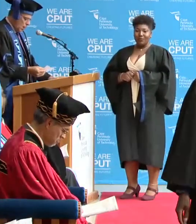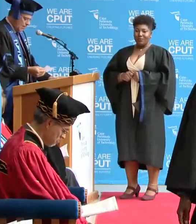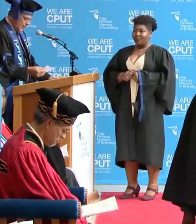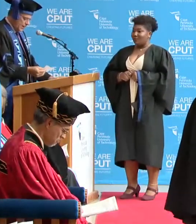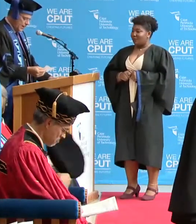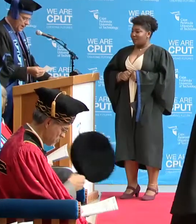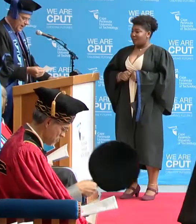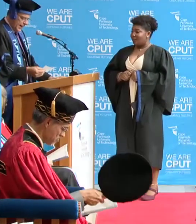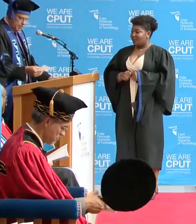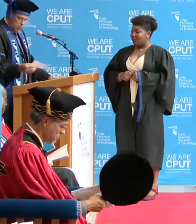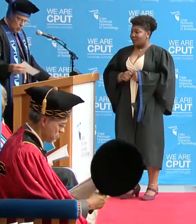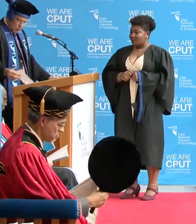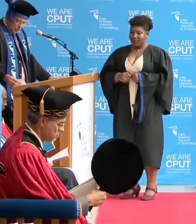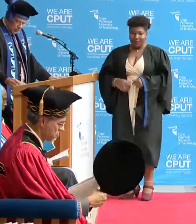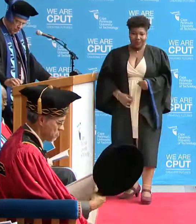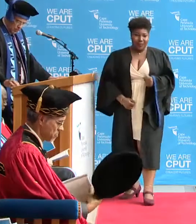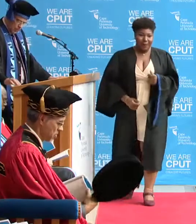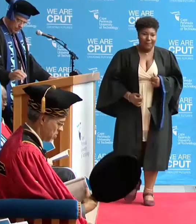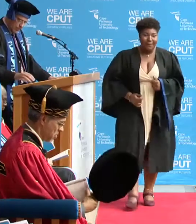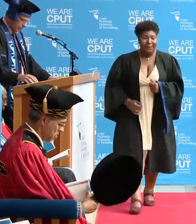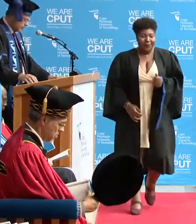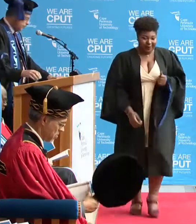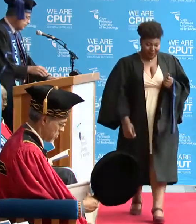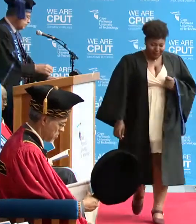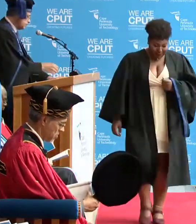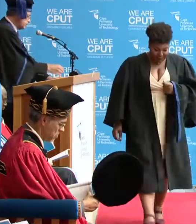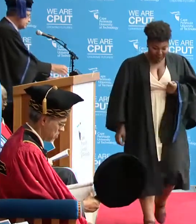Tukukwa Valerie Ekebgu.